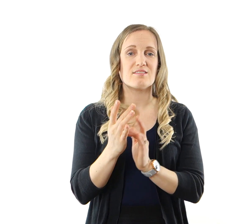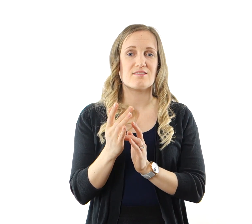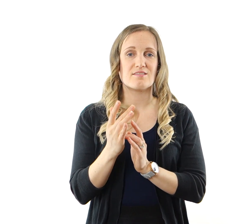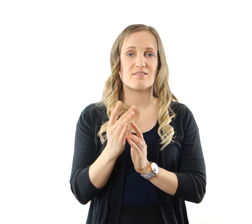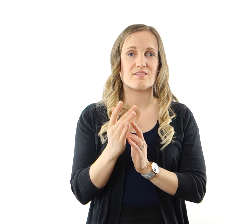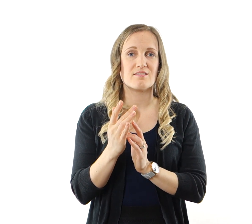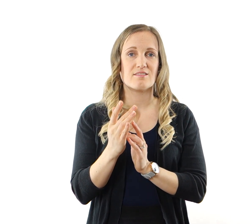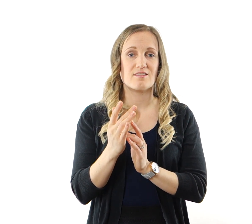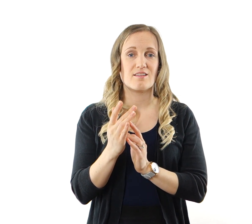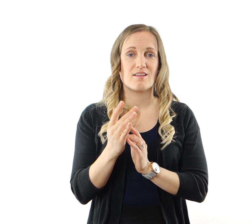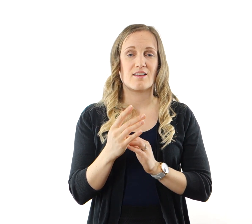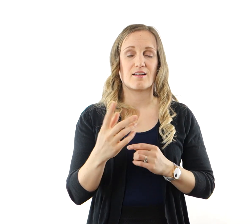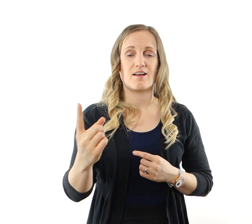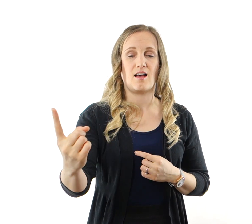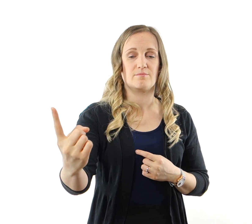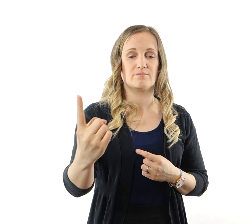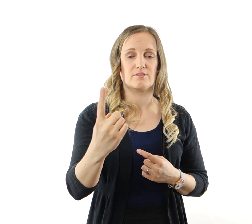Jesus, comes.